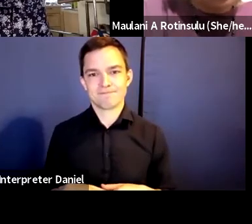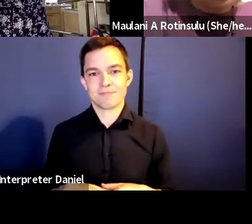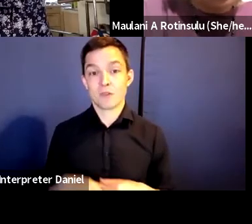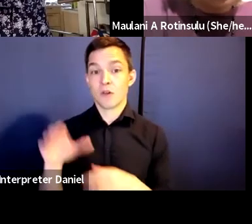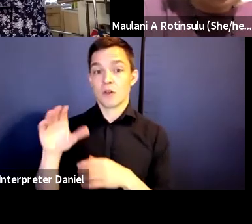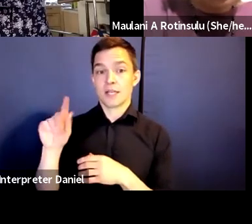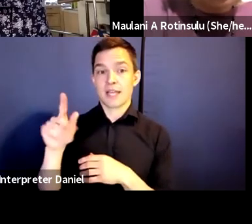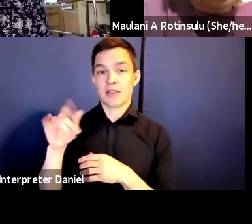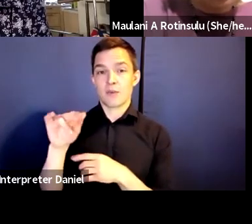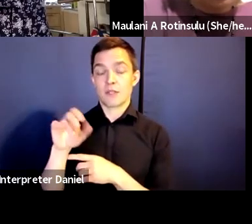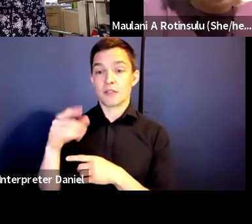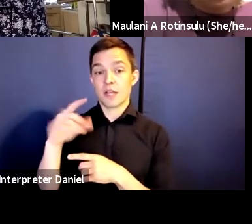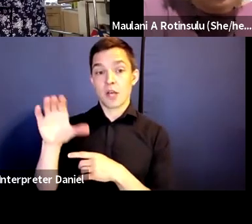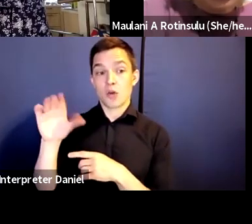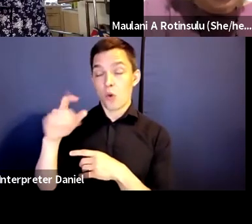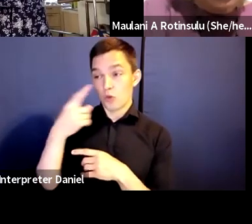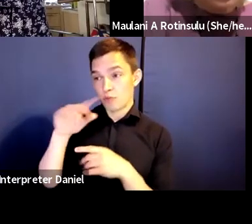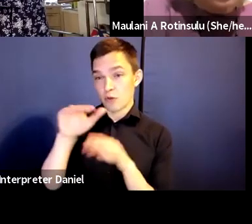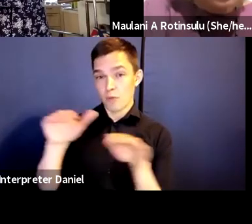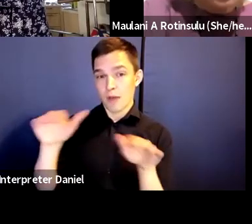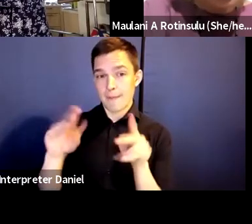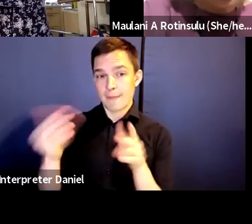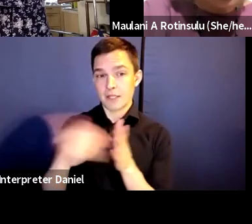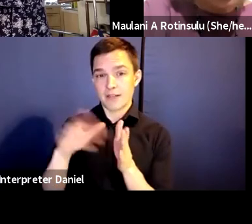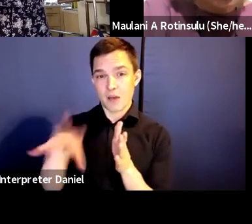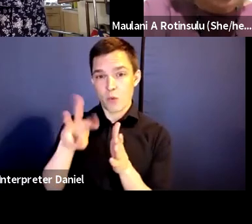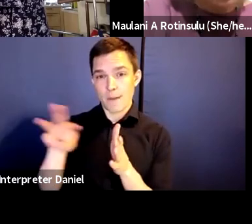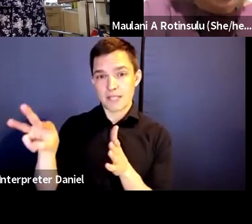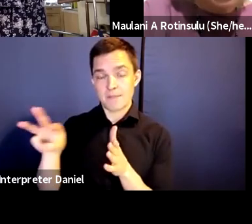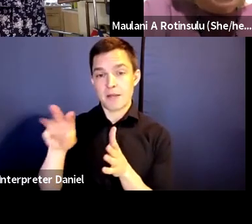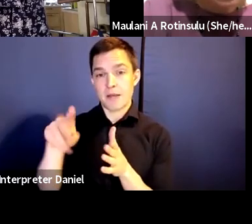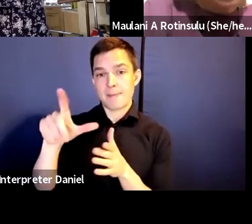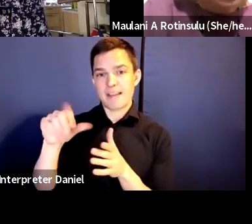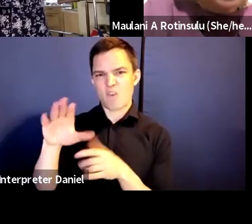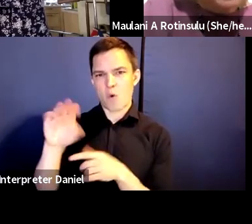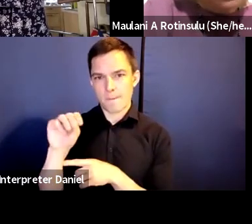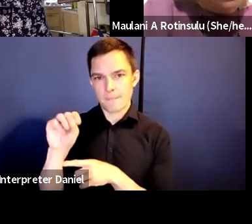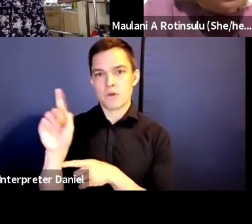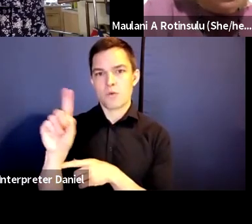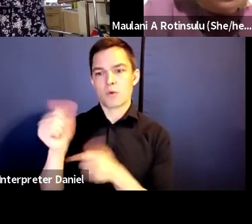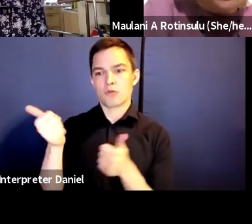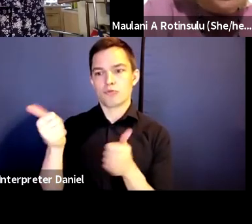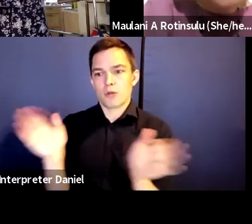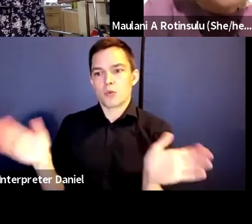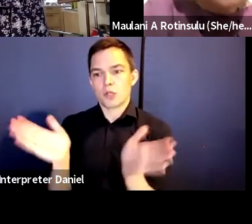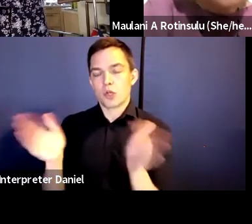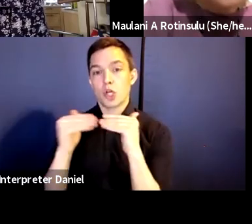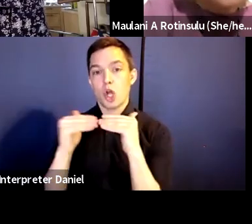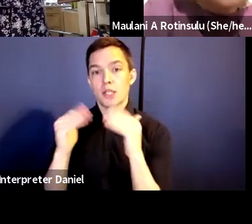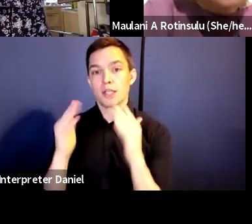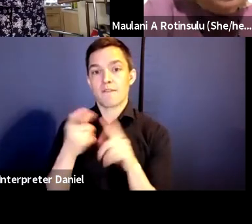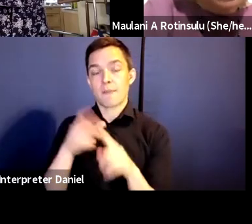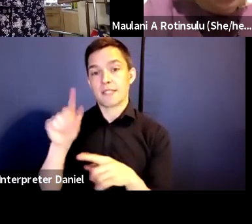And Cole, would you just like to remind people again of the website, the platform where we're trying to encourage colleagues from the